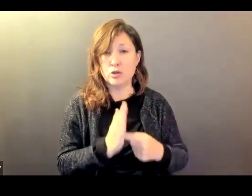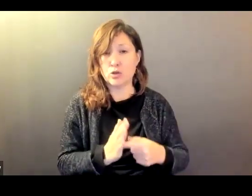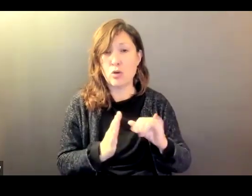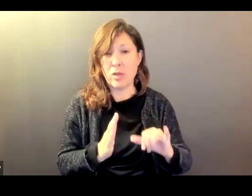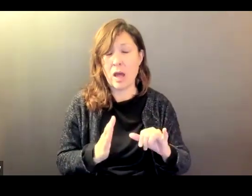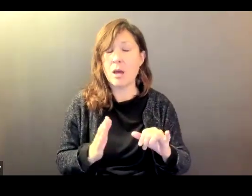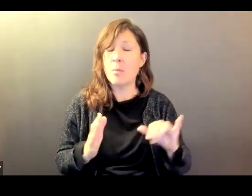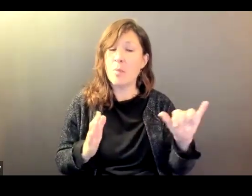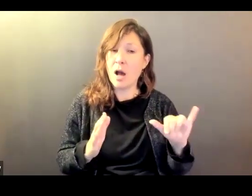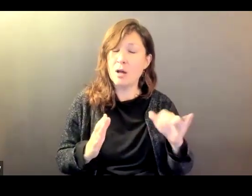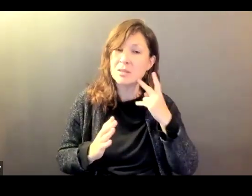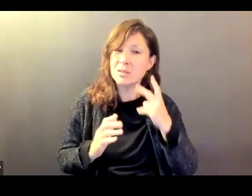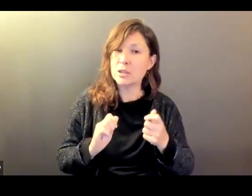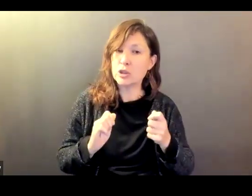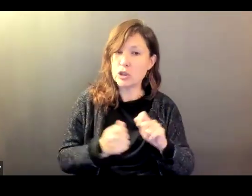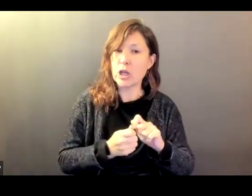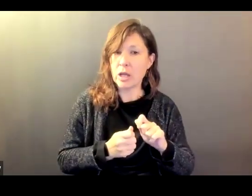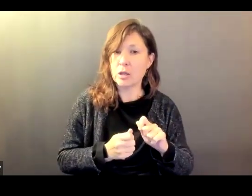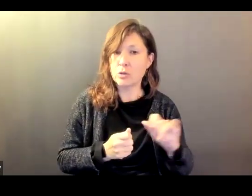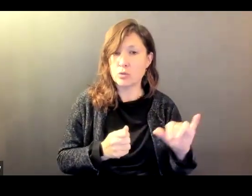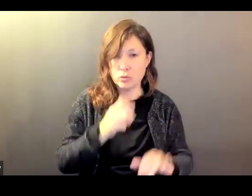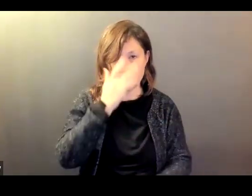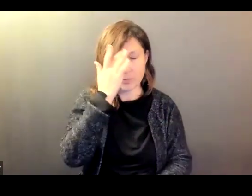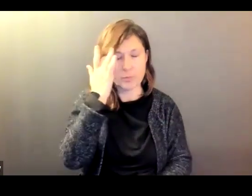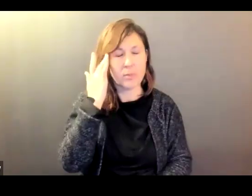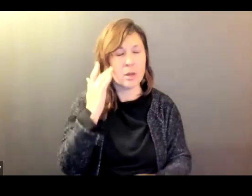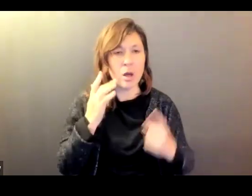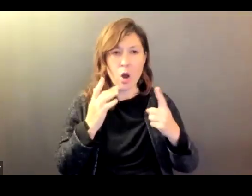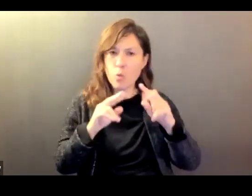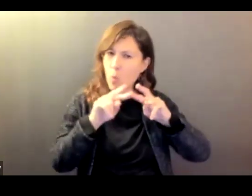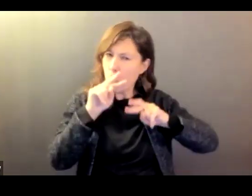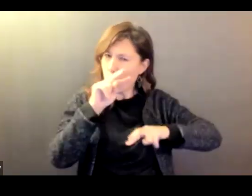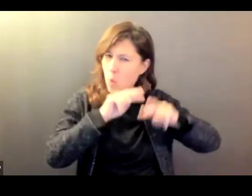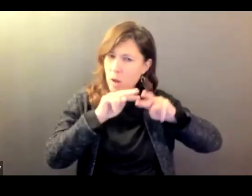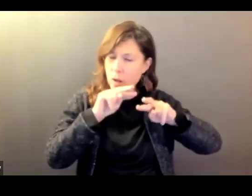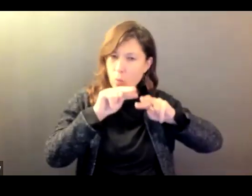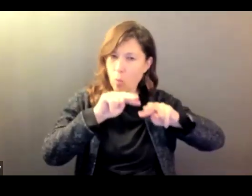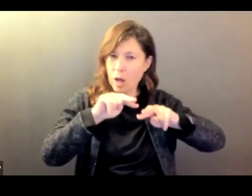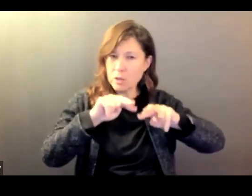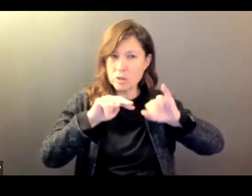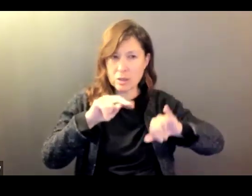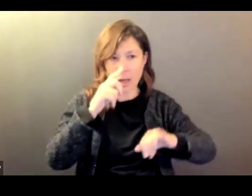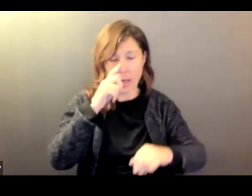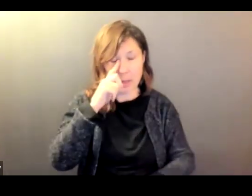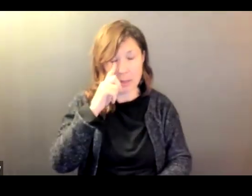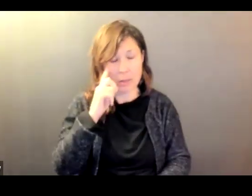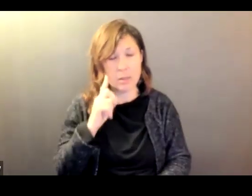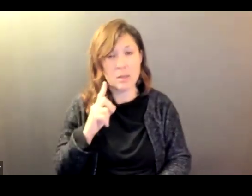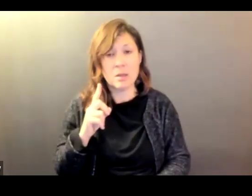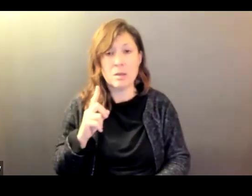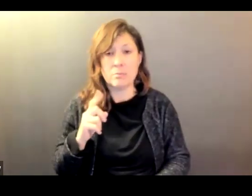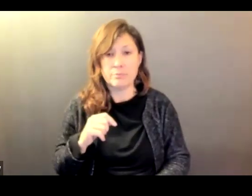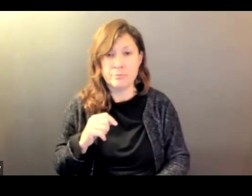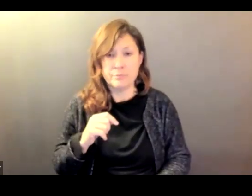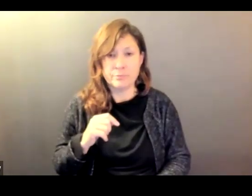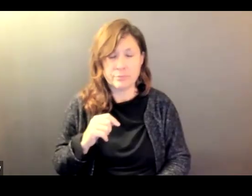basically, that it has been an increase. So we're mindful of monitoring that very closely And that's why we're making sure that through the team process and